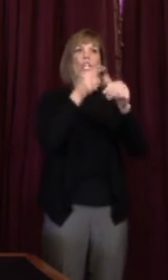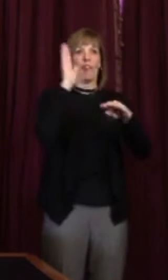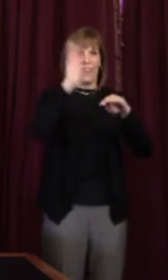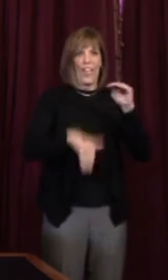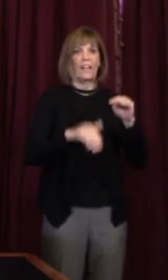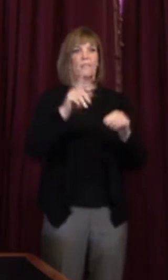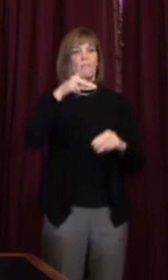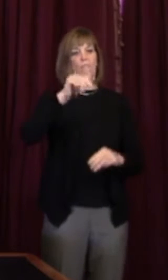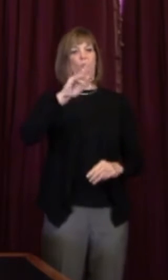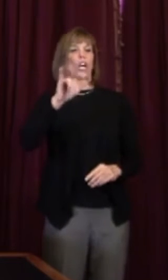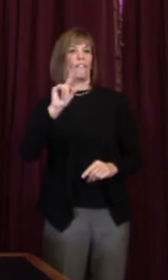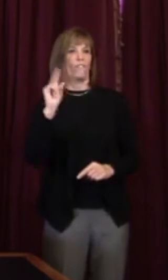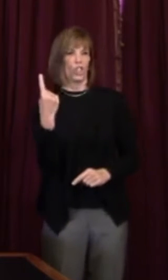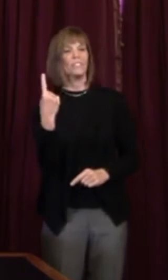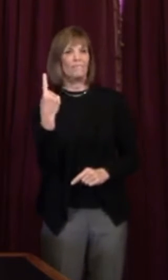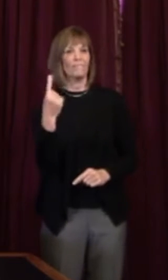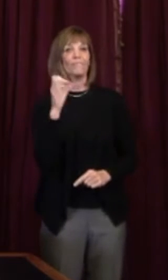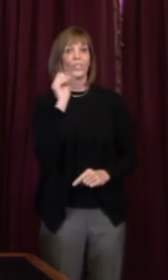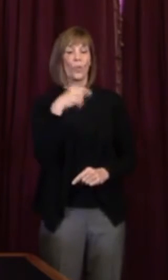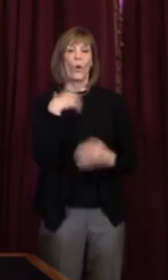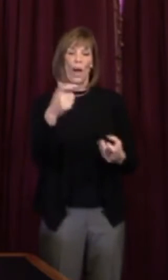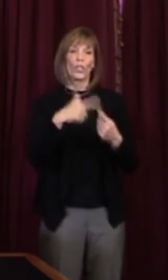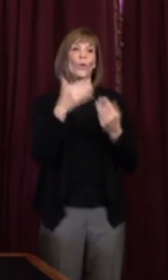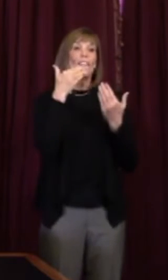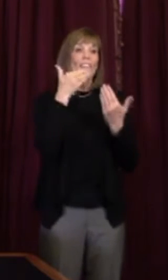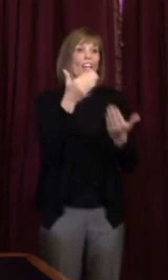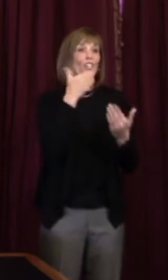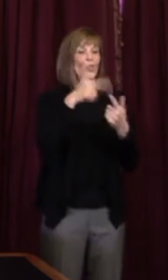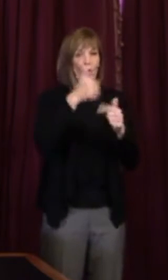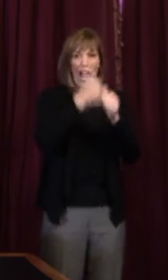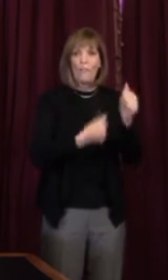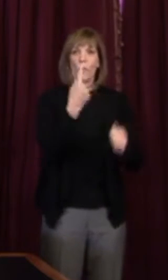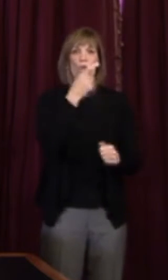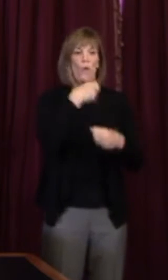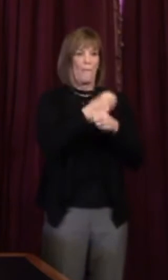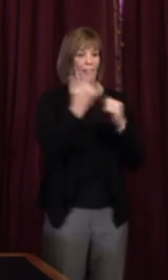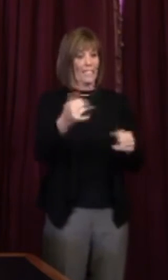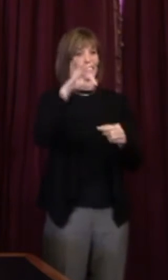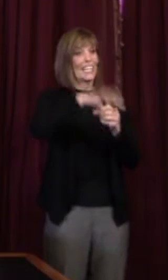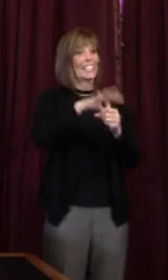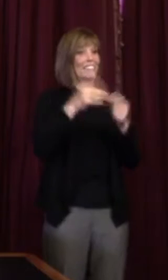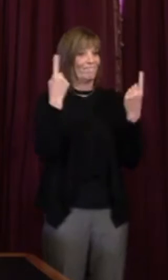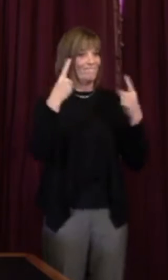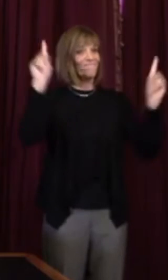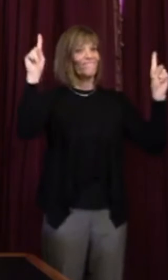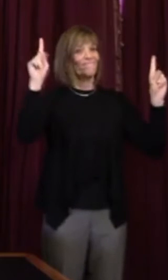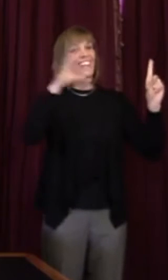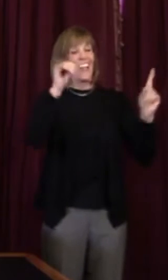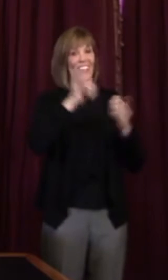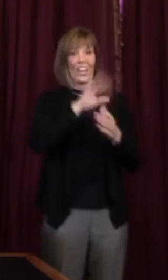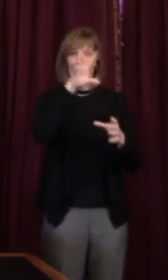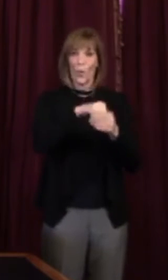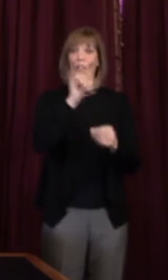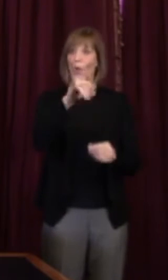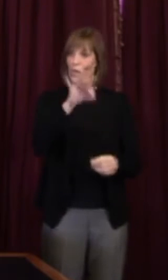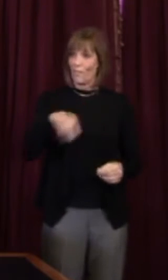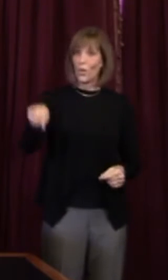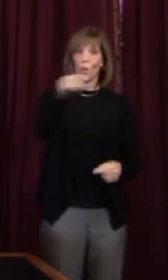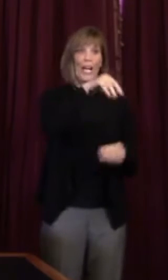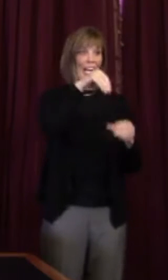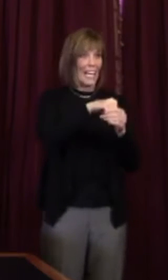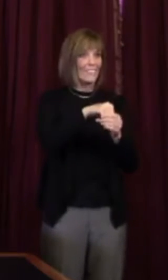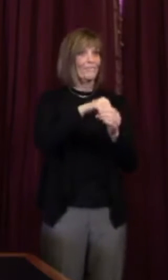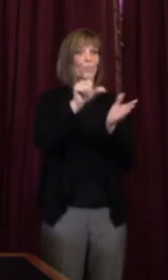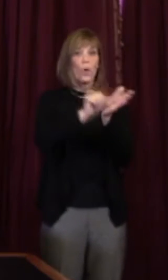common good. So again, I just thank you to everyone who made this year's election happen, and that includes those of you in the